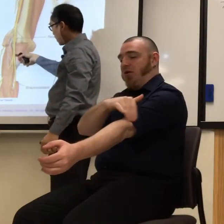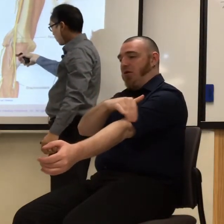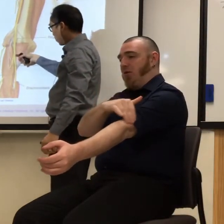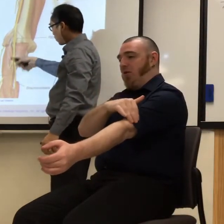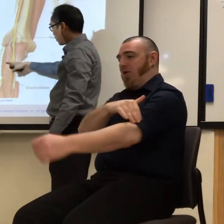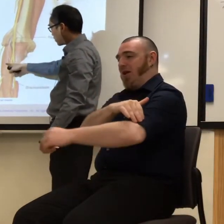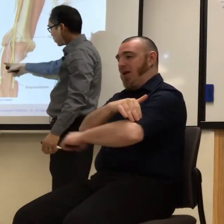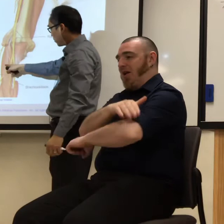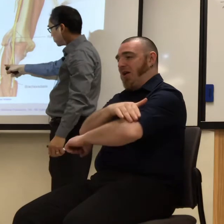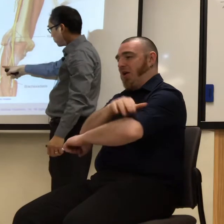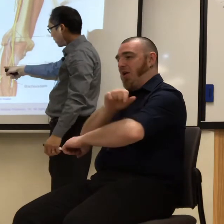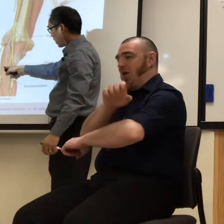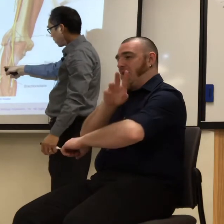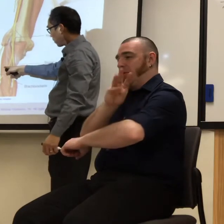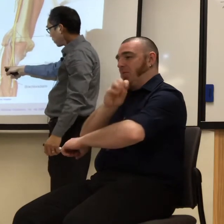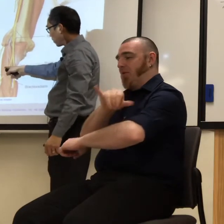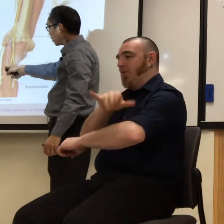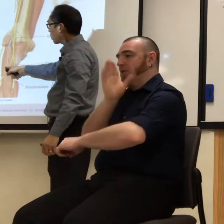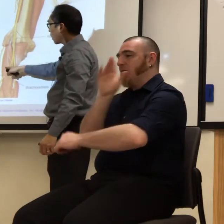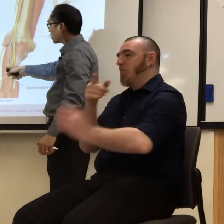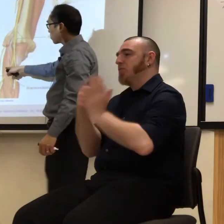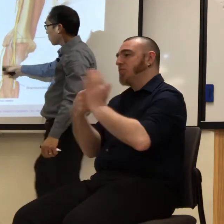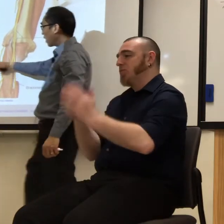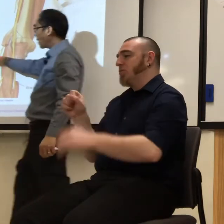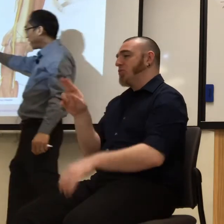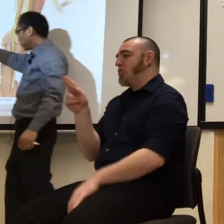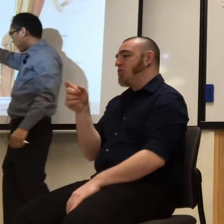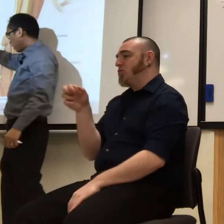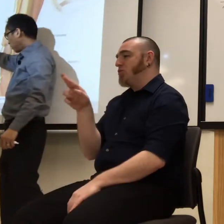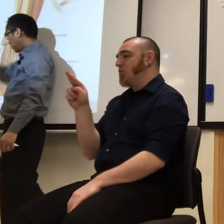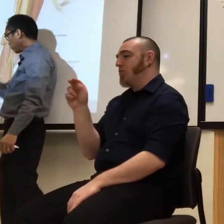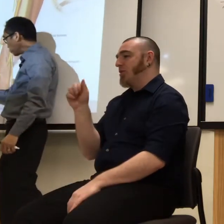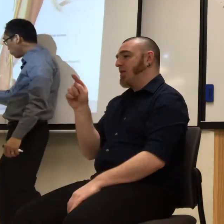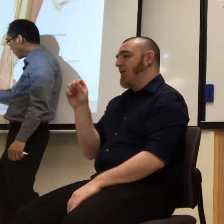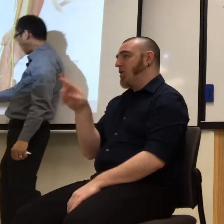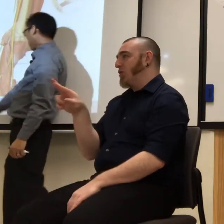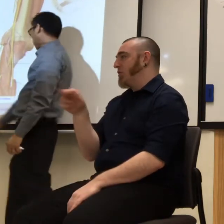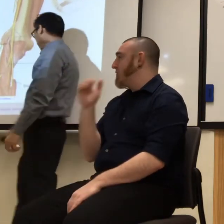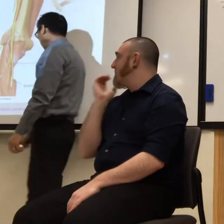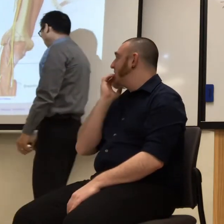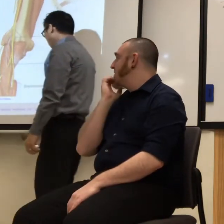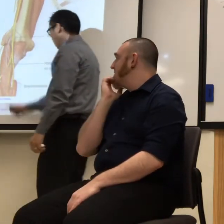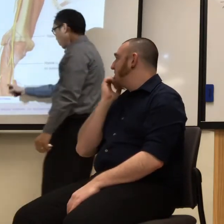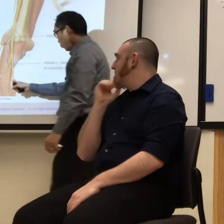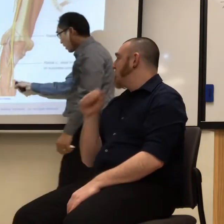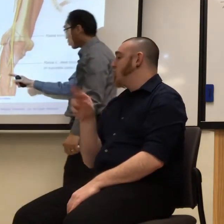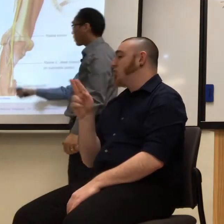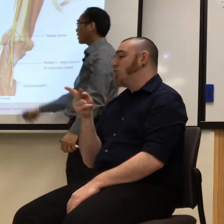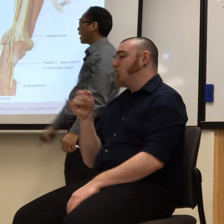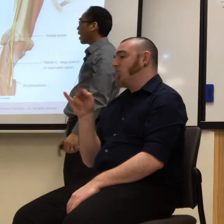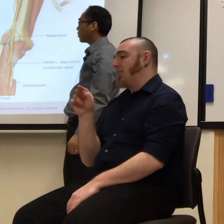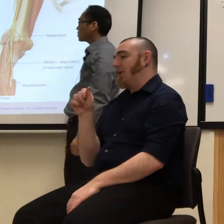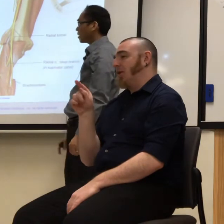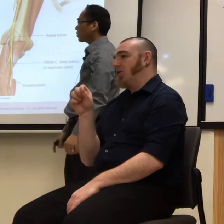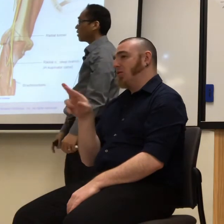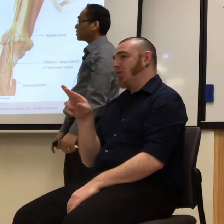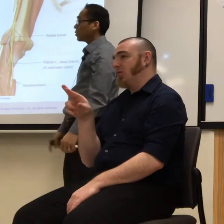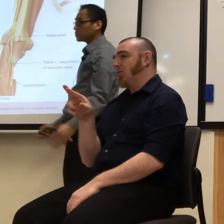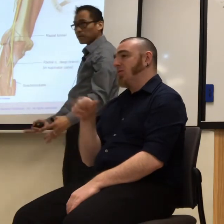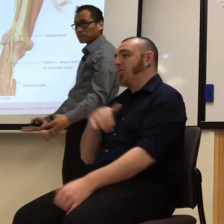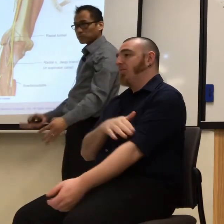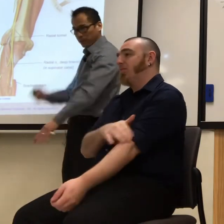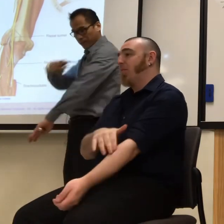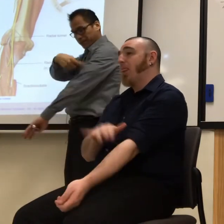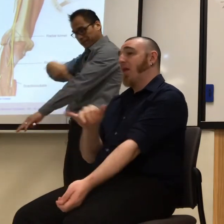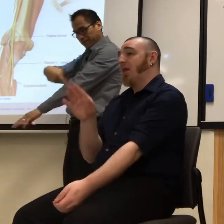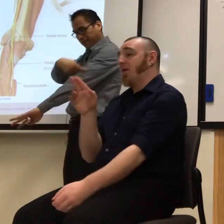does, well, they show you supinator. I should probably add that to that list. The supinator, brachial radialis, that innervates